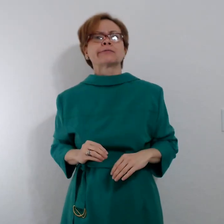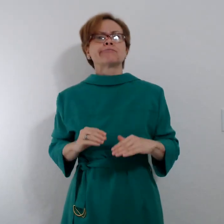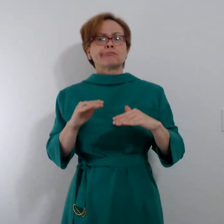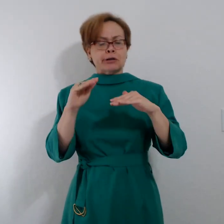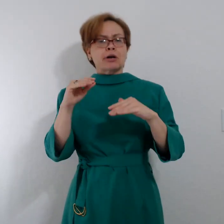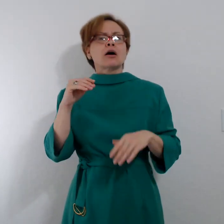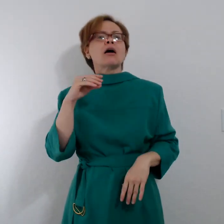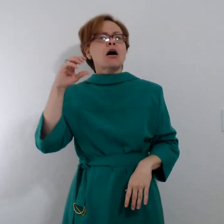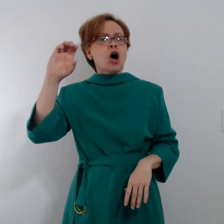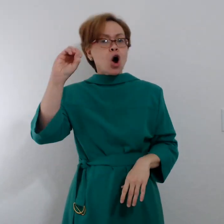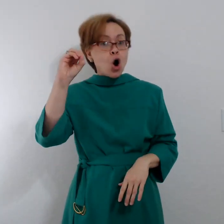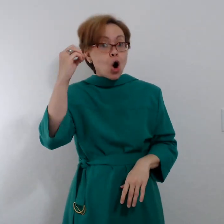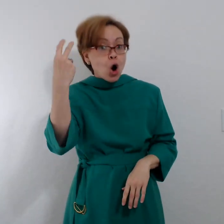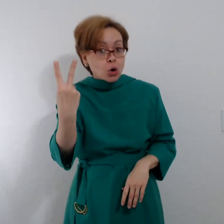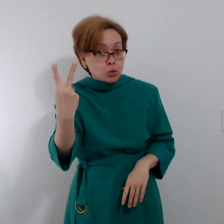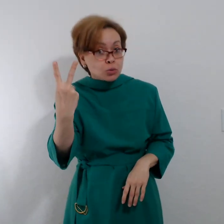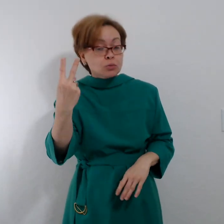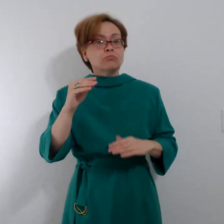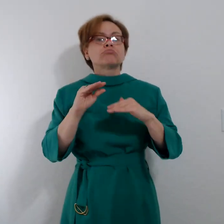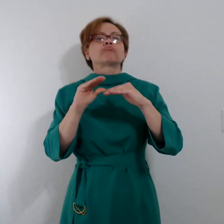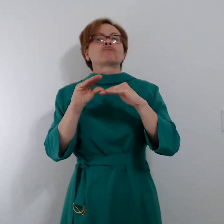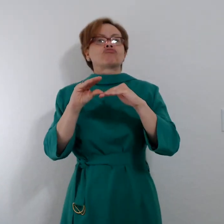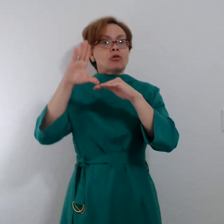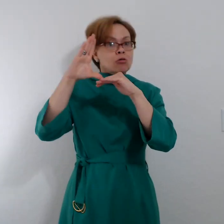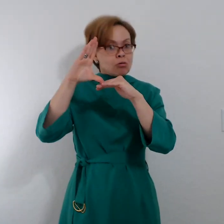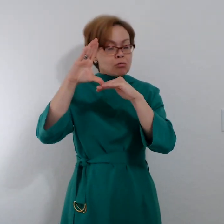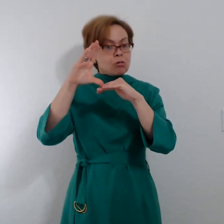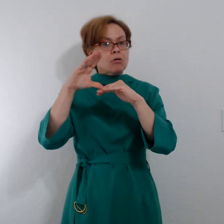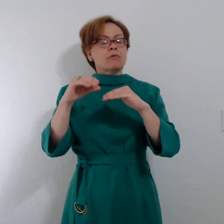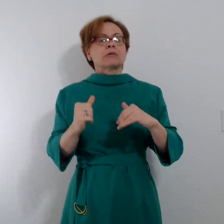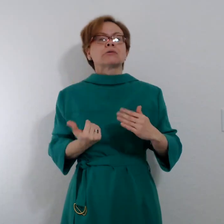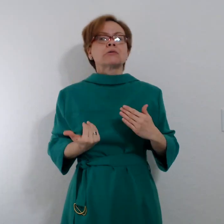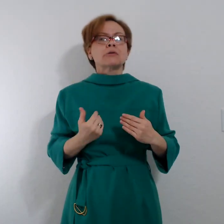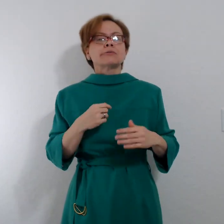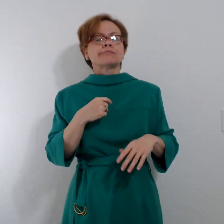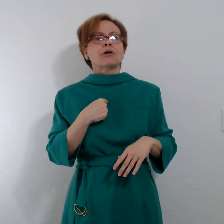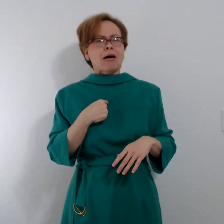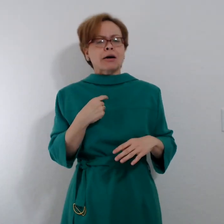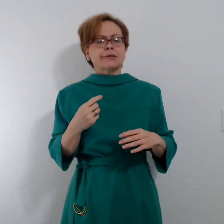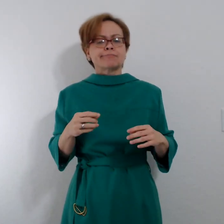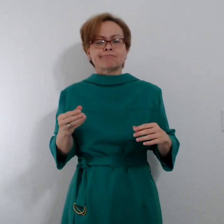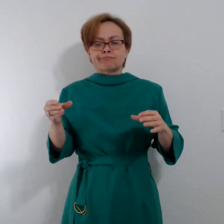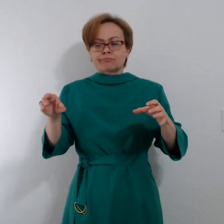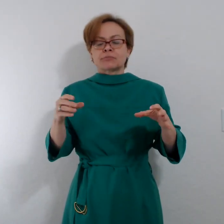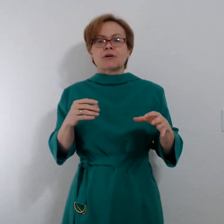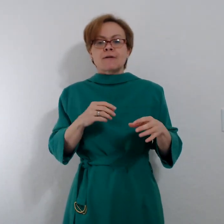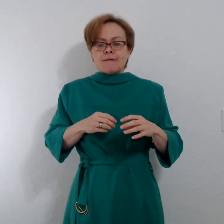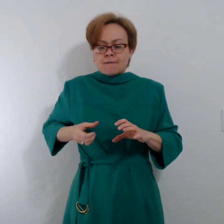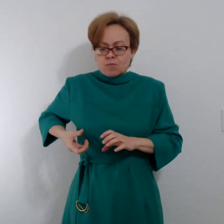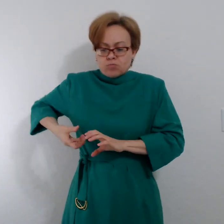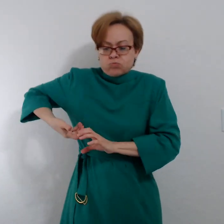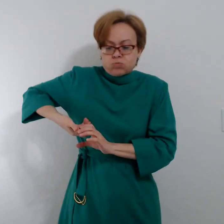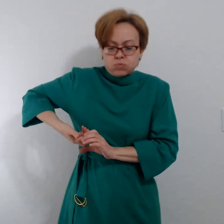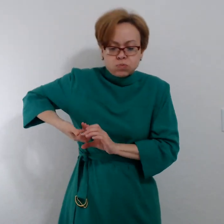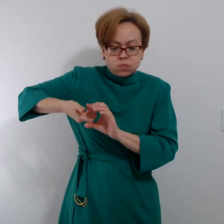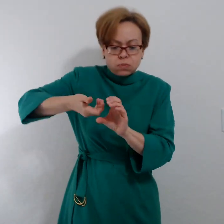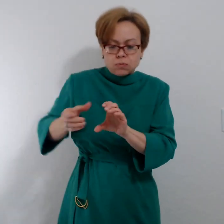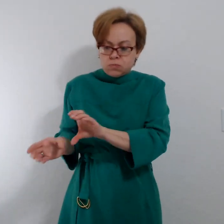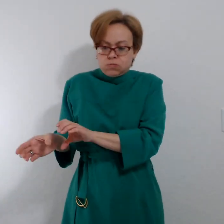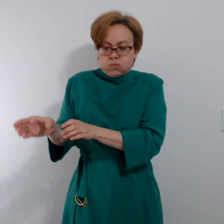it. So I got my hands on that chemical, filled the sink up with it, and stuck my face